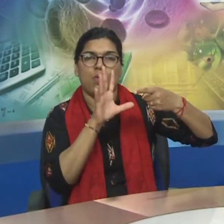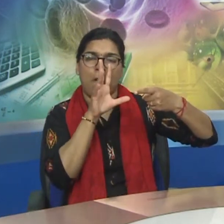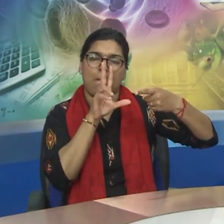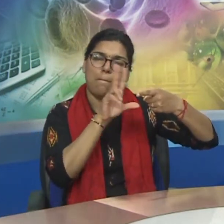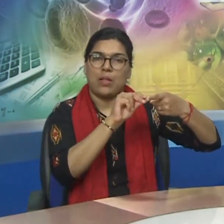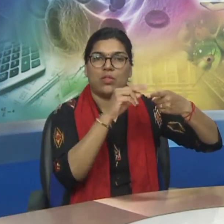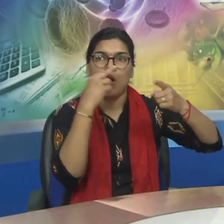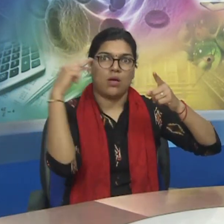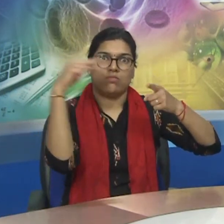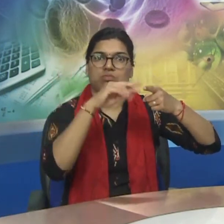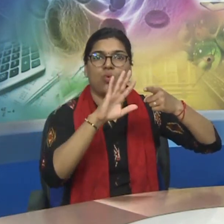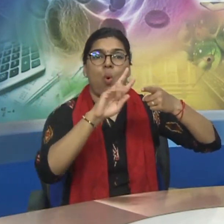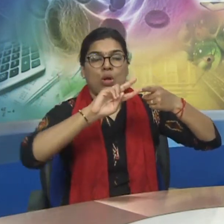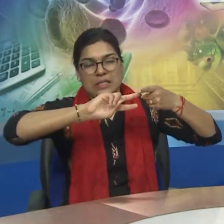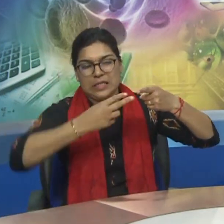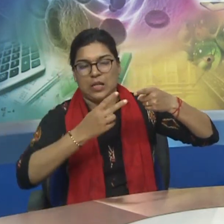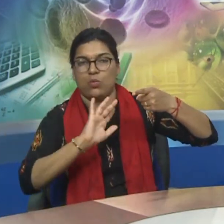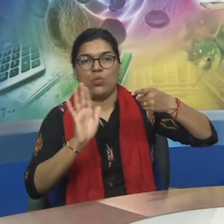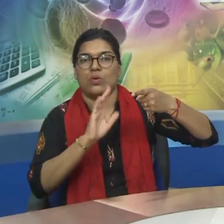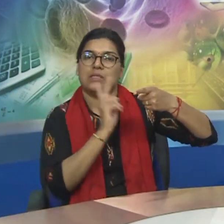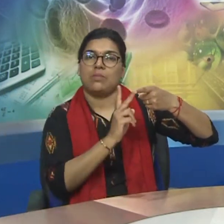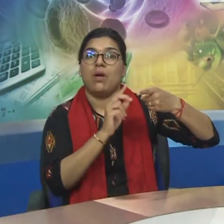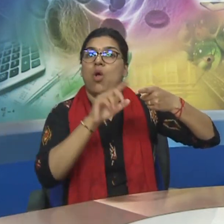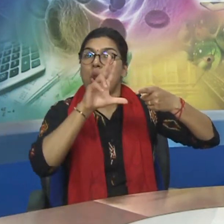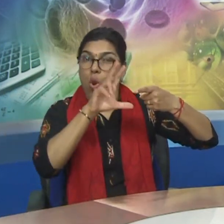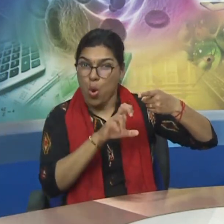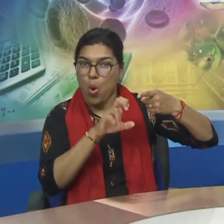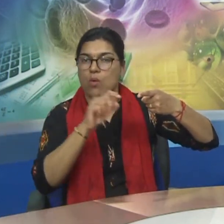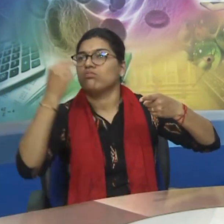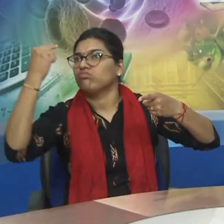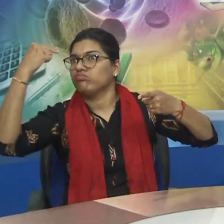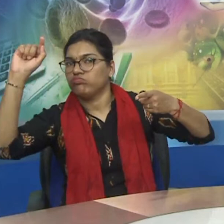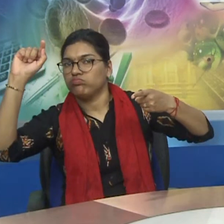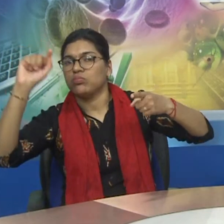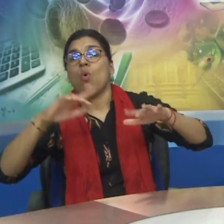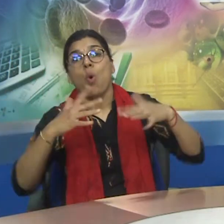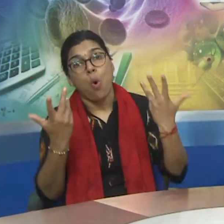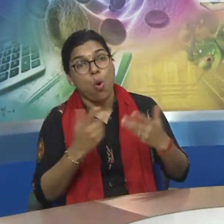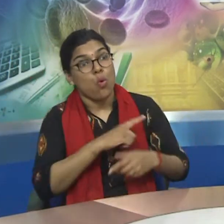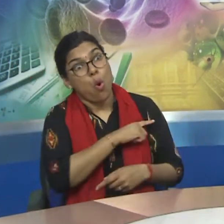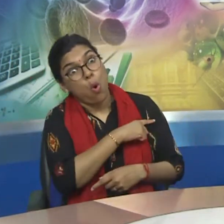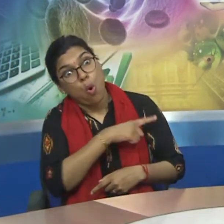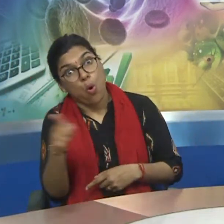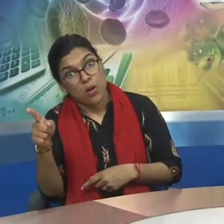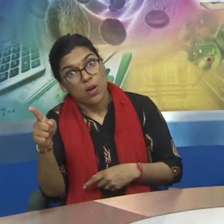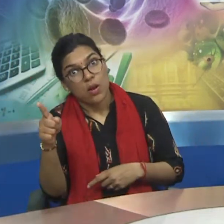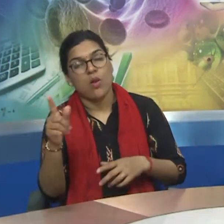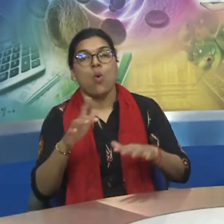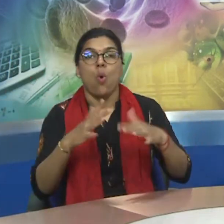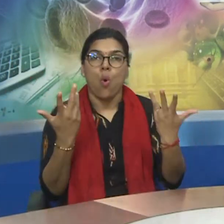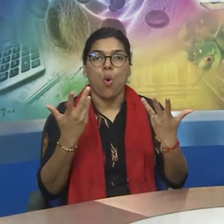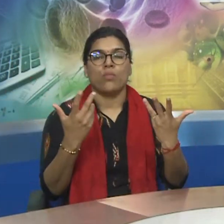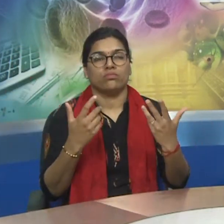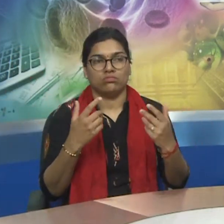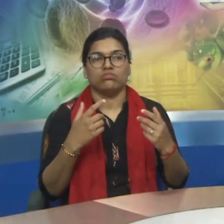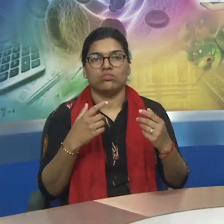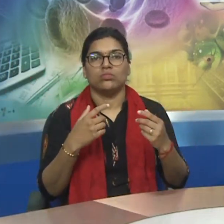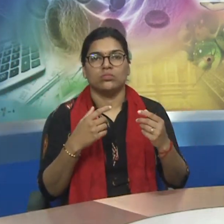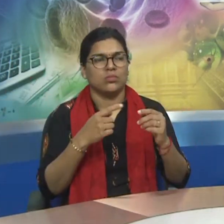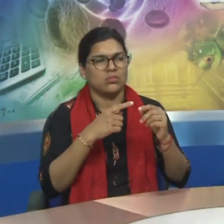or only some part be hidden and some part can be seen. So you have to just